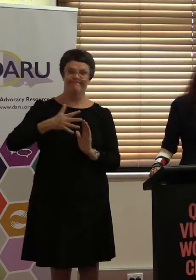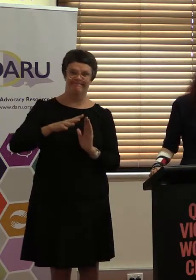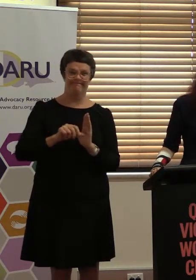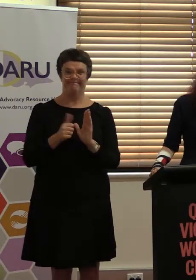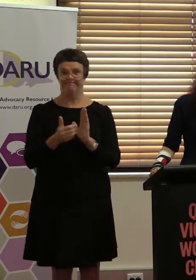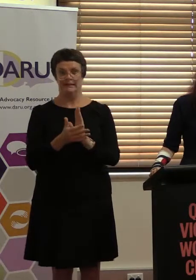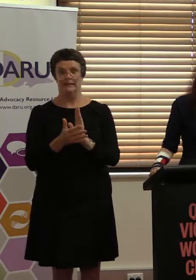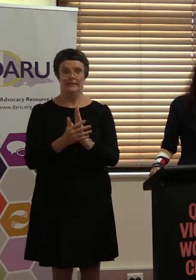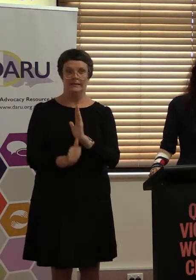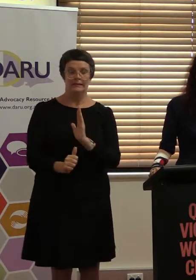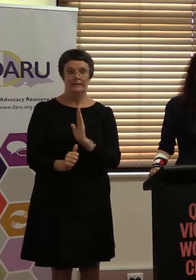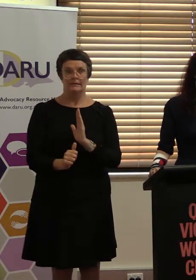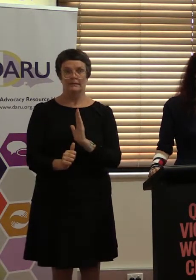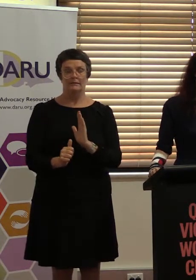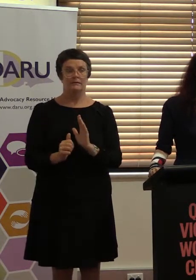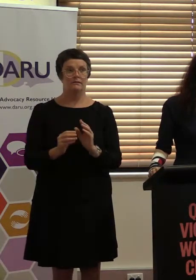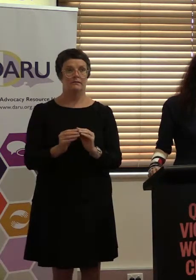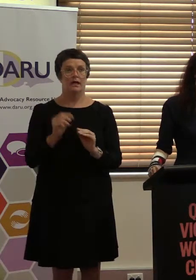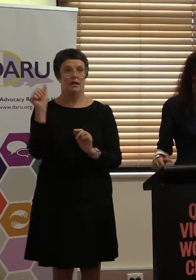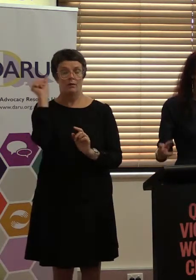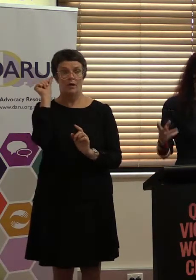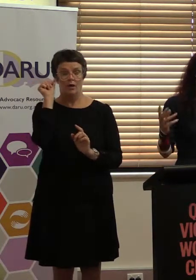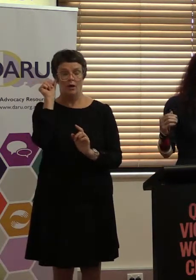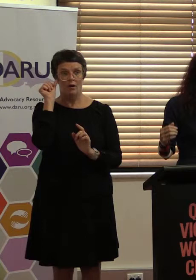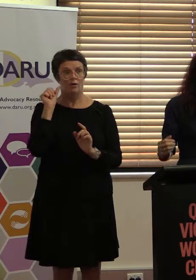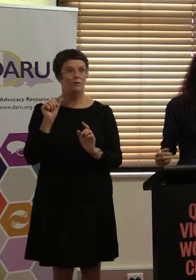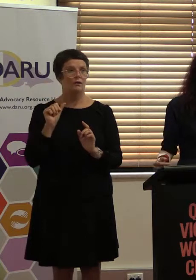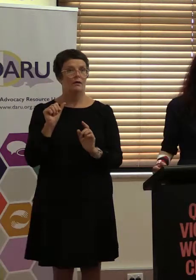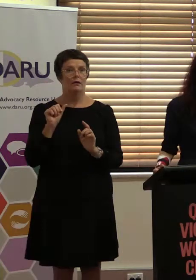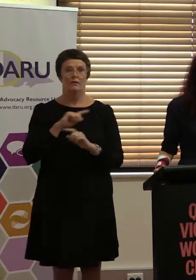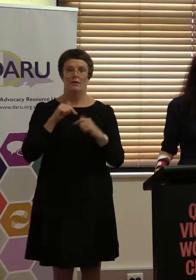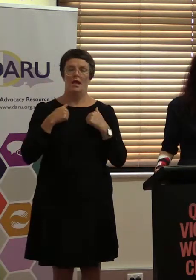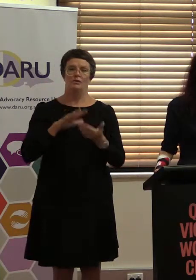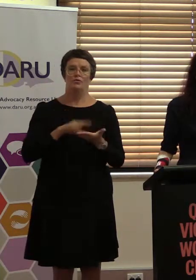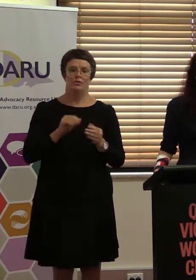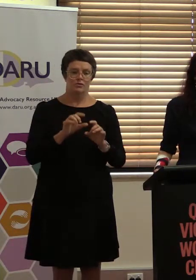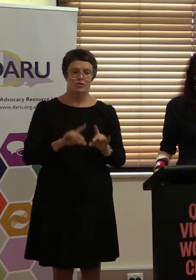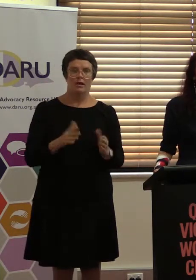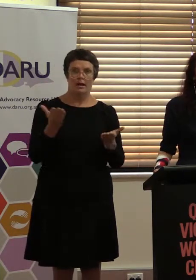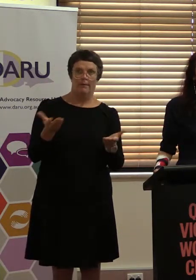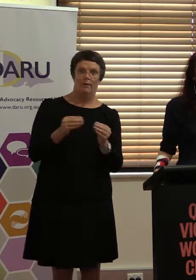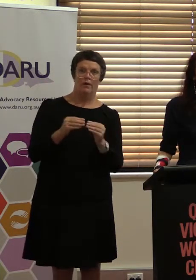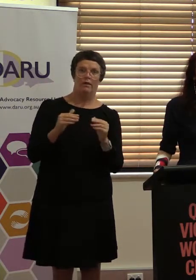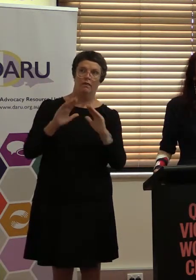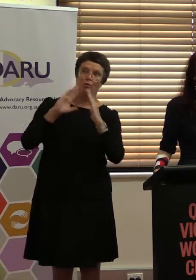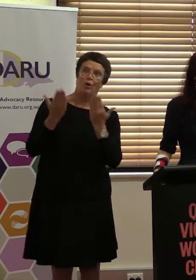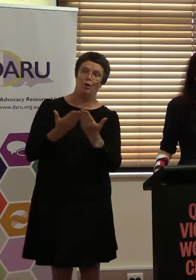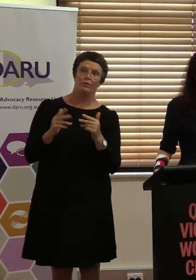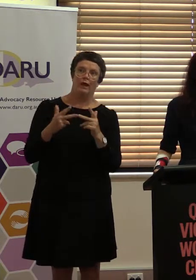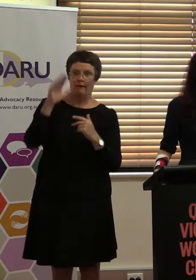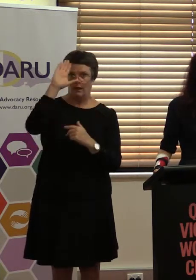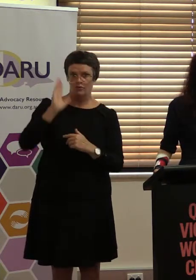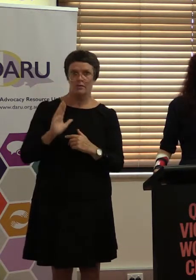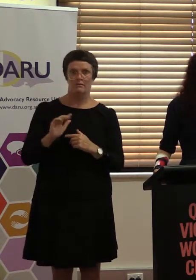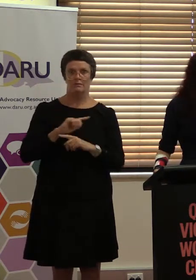that our students in Australia are, compared to other students in other countries across the world, not